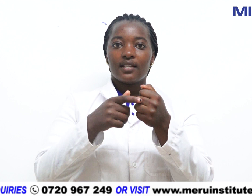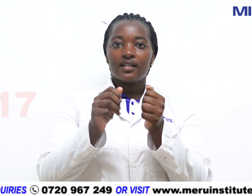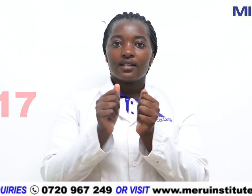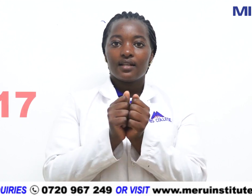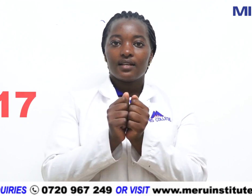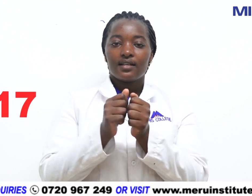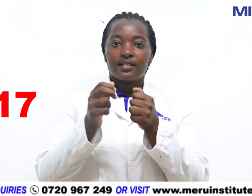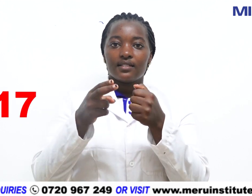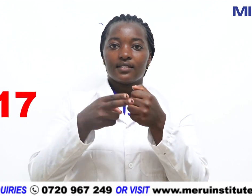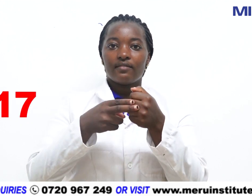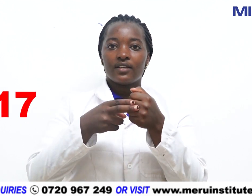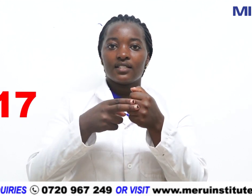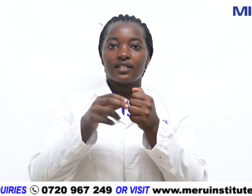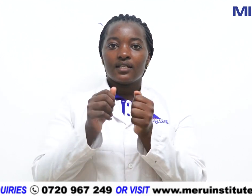16, 17,